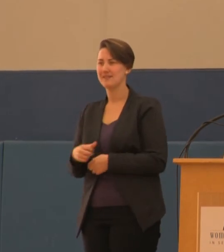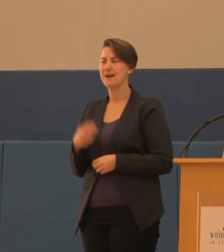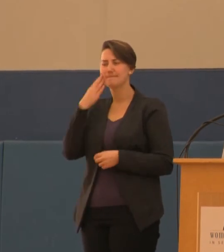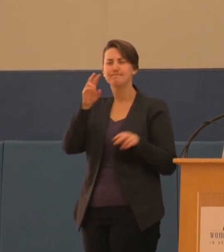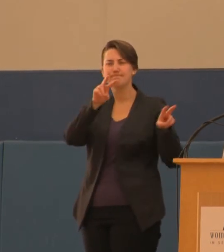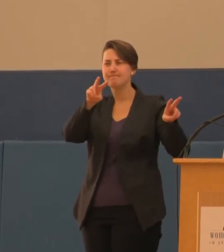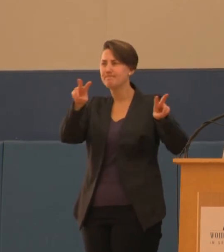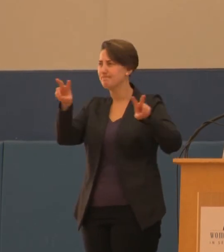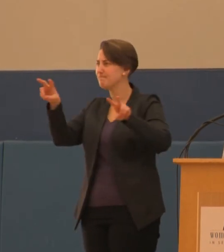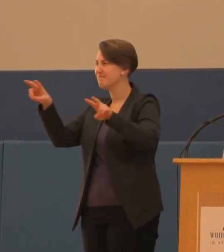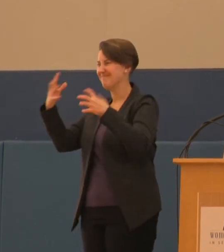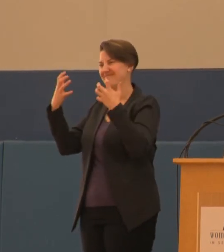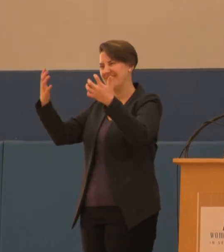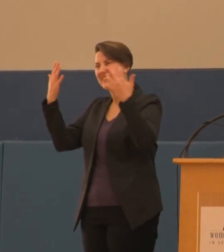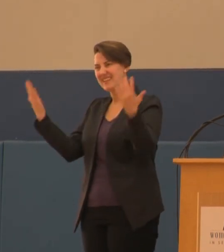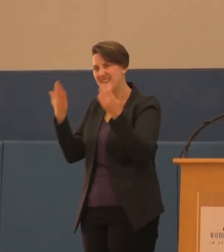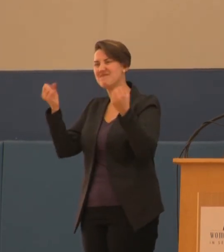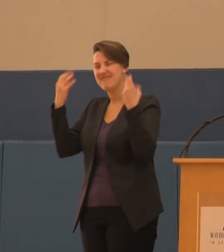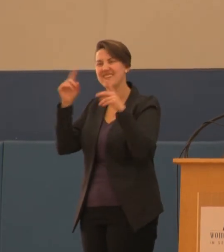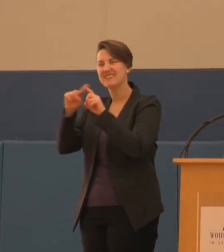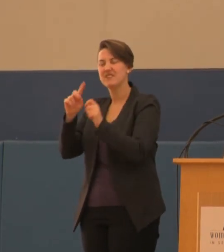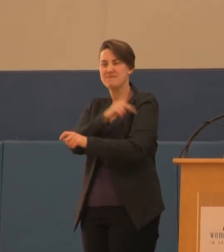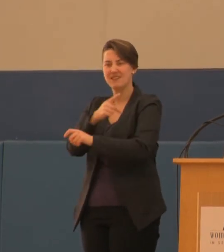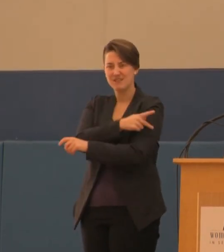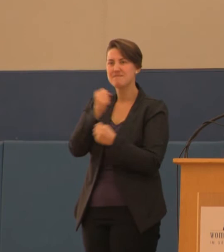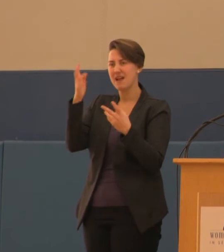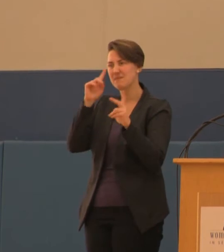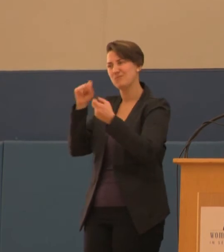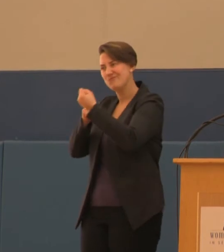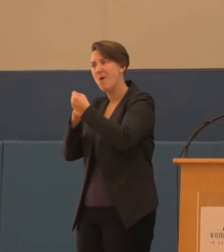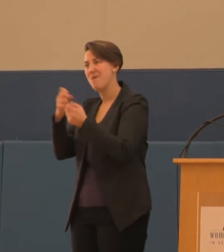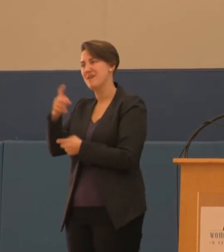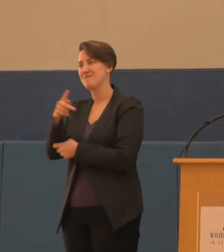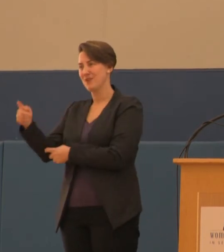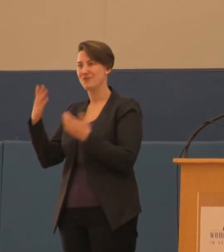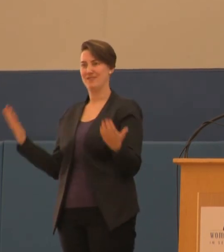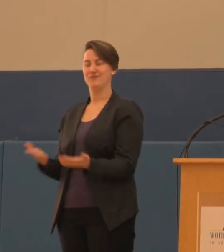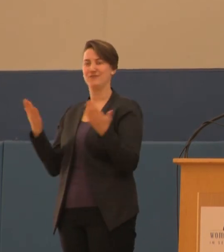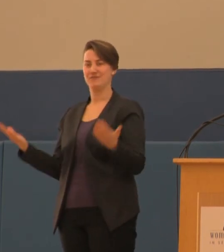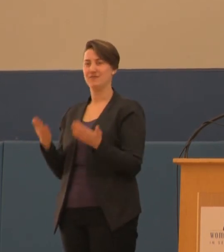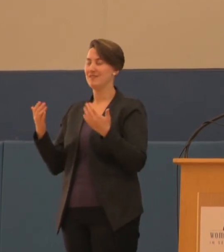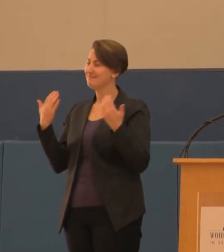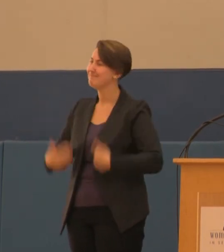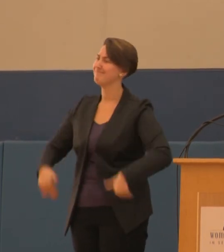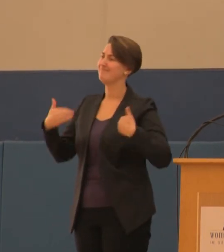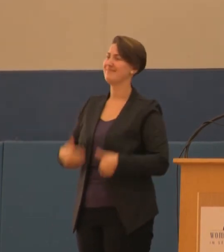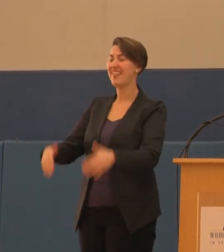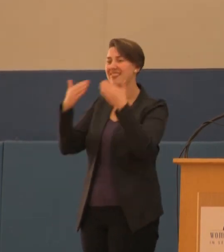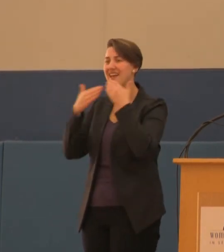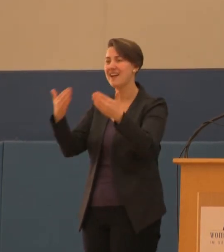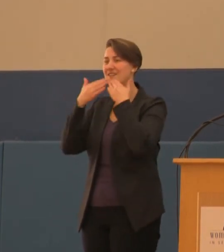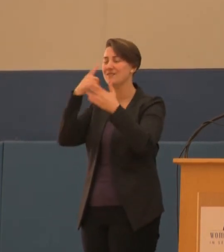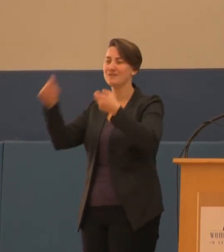there are countless patients and supporters amongst us. It is with a deep sense of gratitude that I say thank you for standing